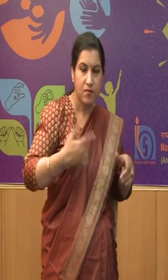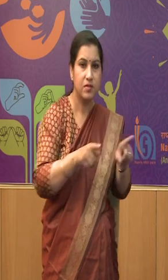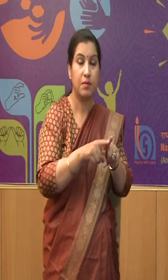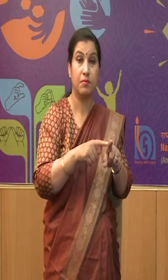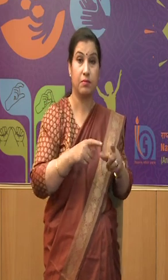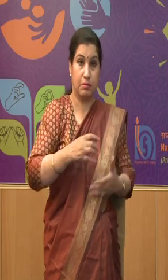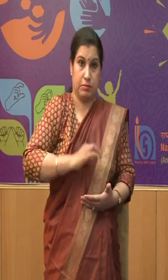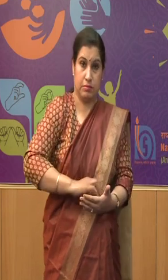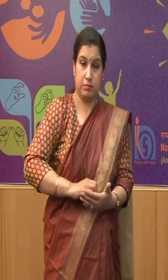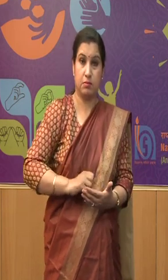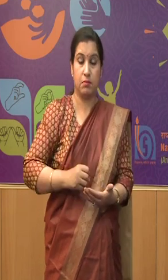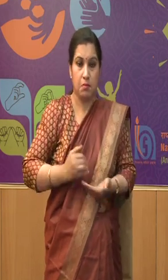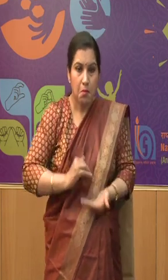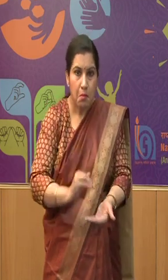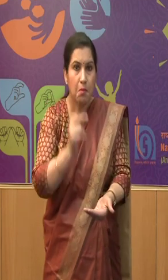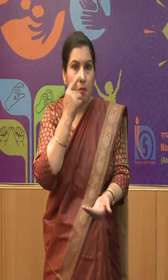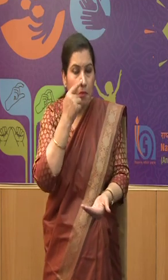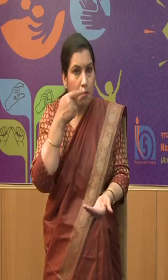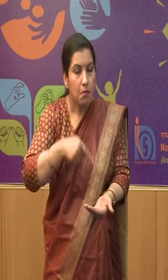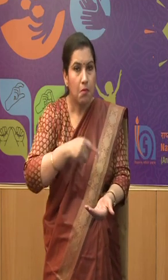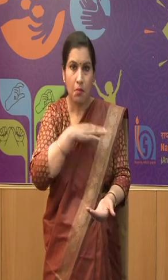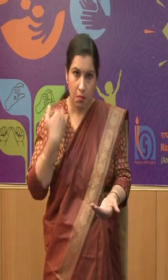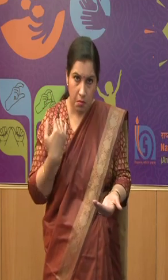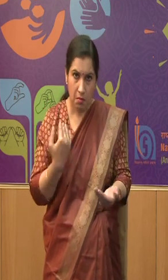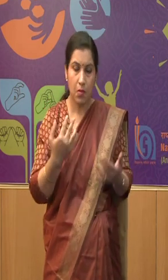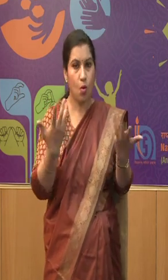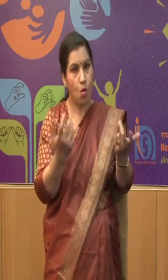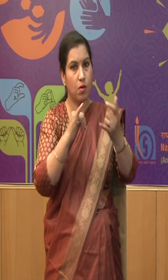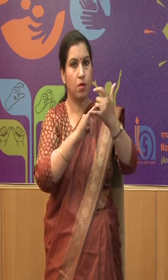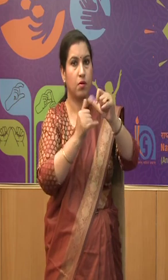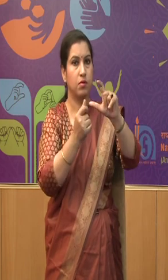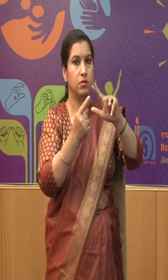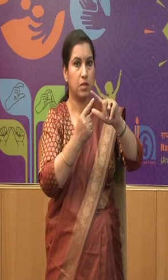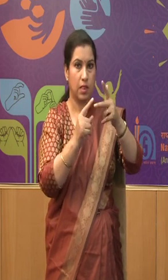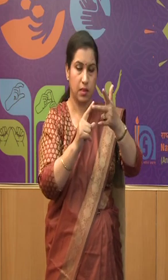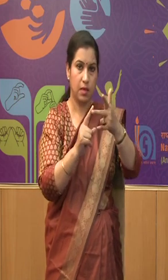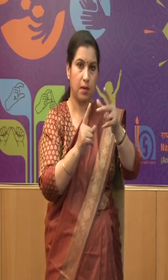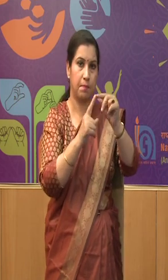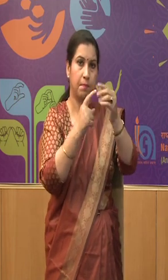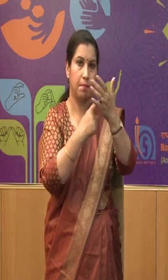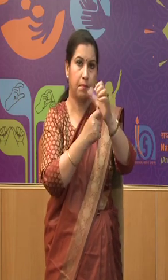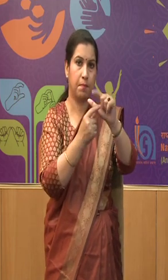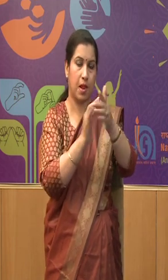like female infanticides, sati pratha, and polygamy.